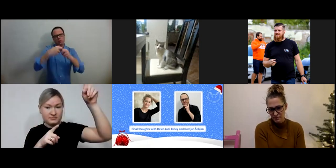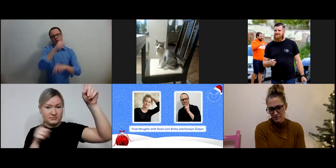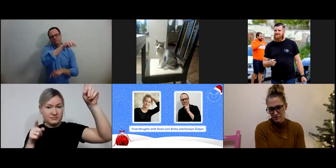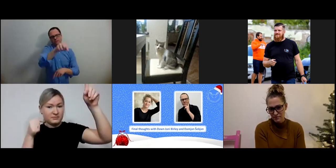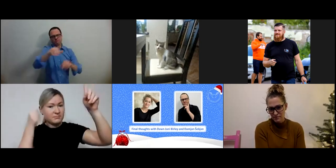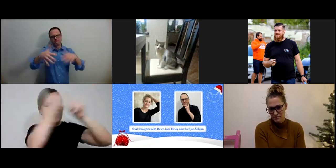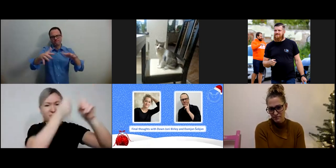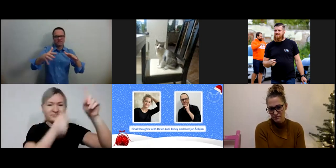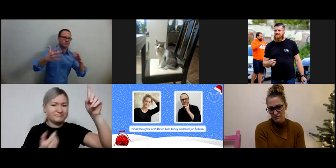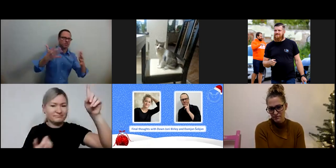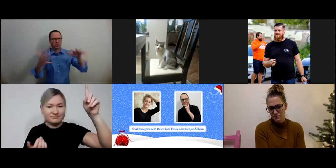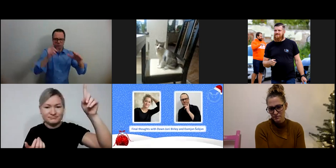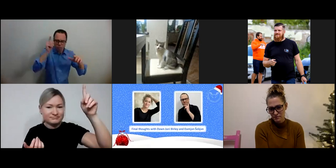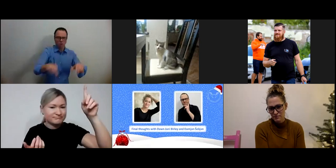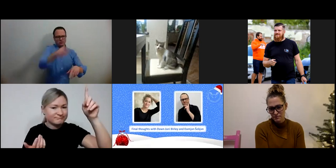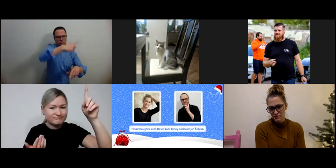and